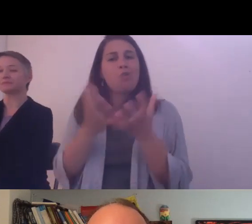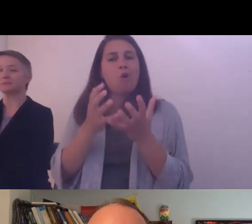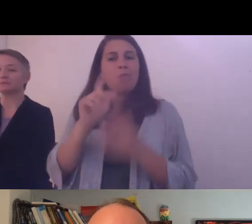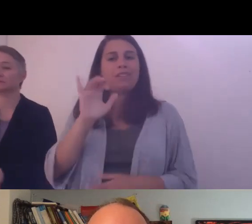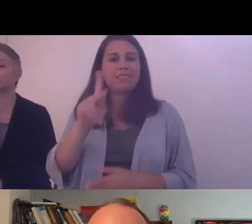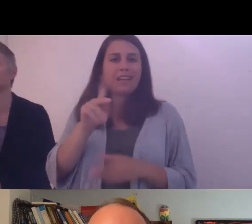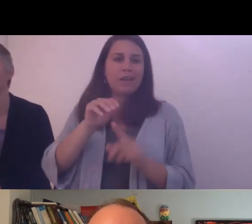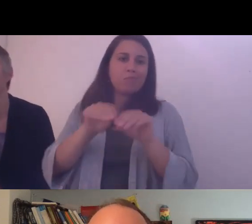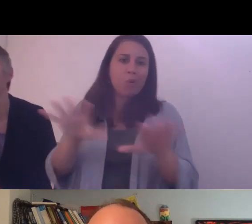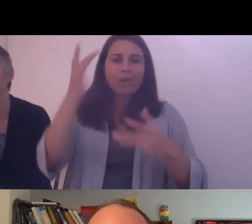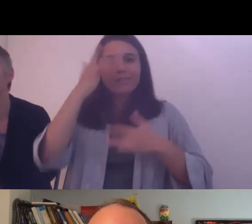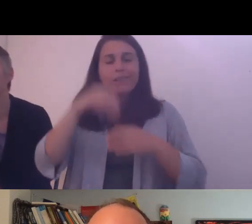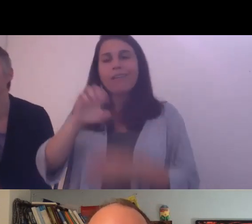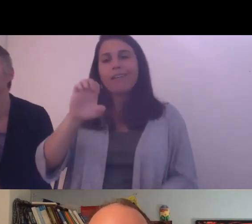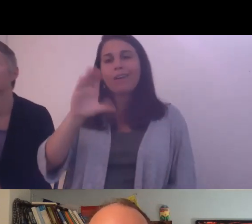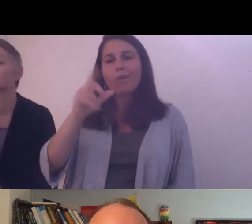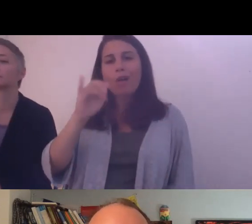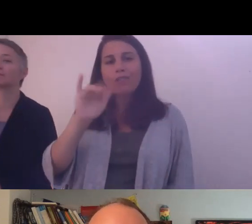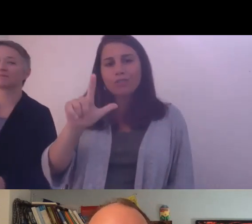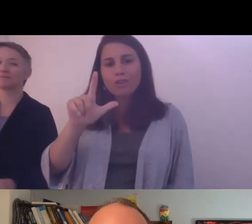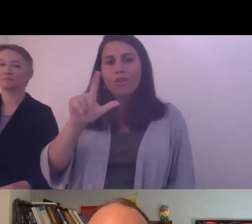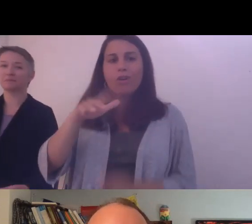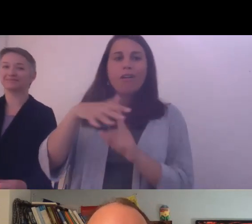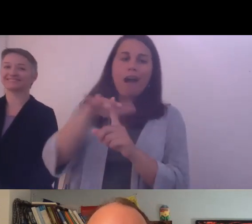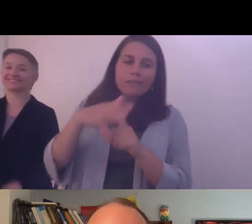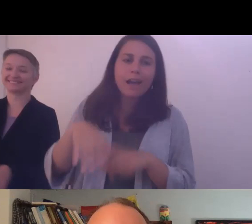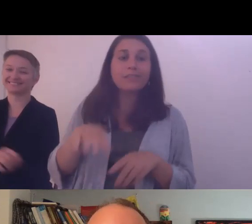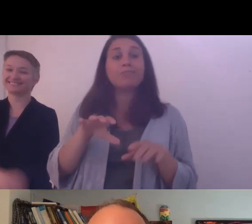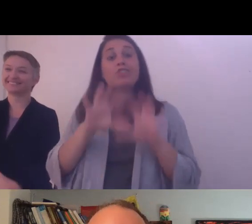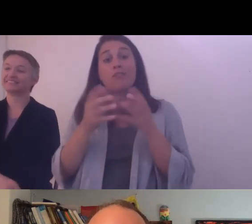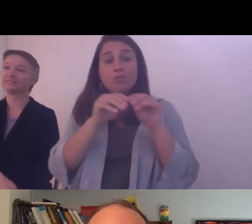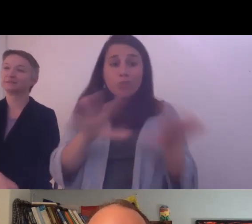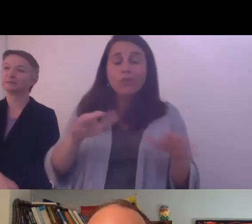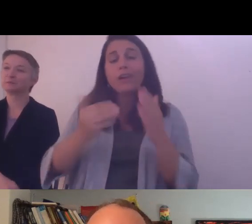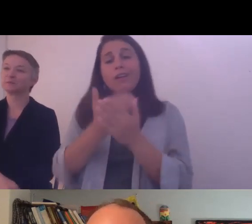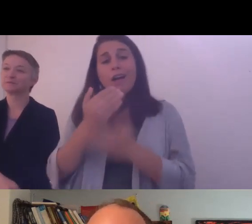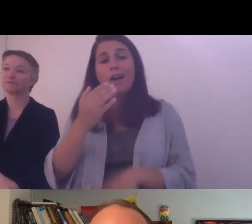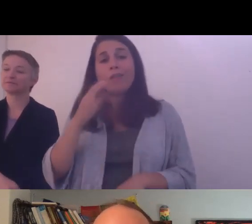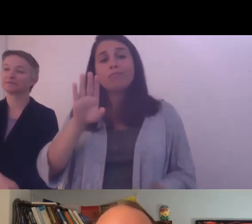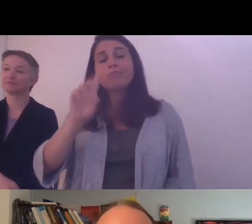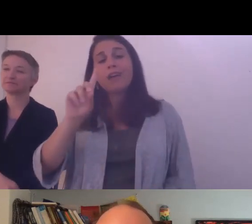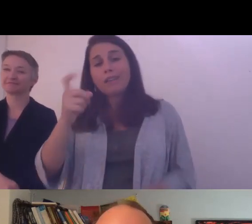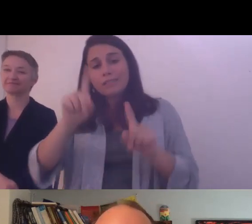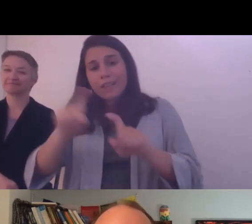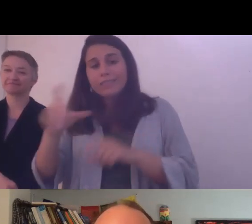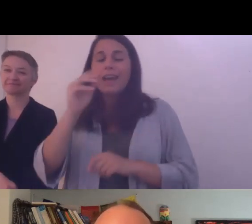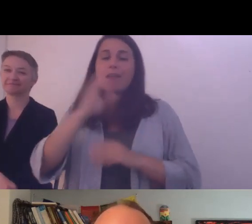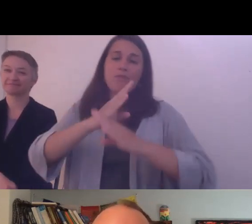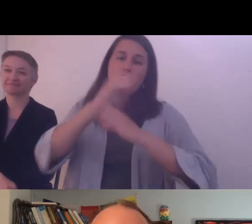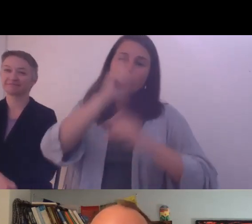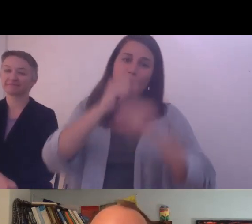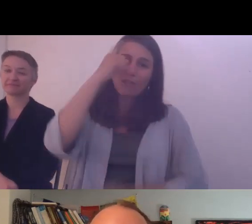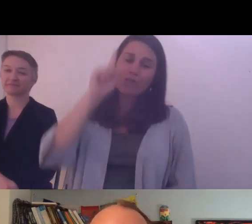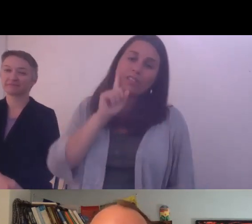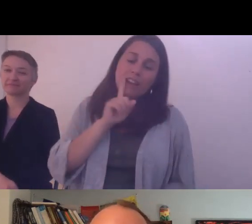Ecological Context, Geographic Distribution, Novel Bio-diagnostic Testing, and Preventive Strategies for the Deaf. And I'd like